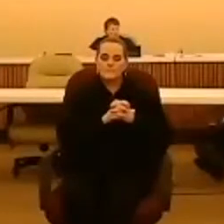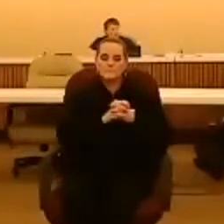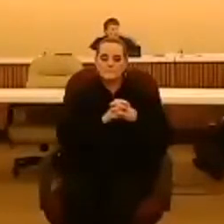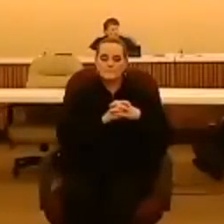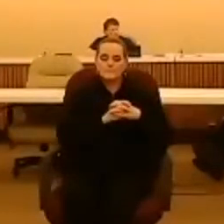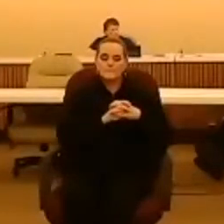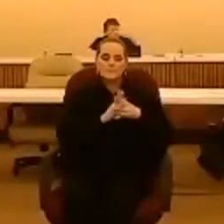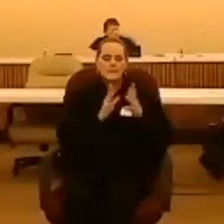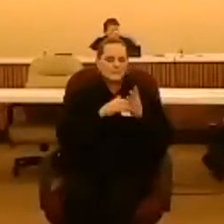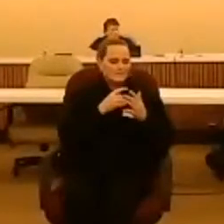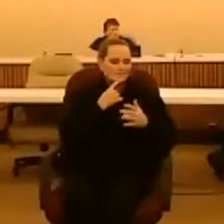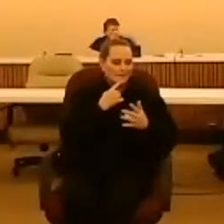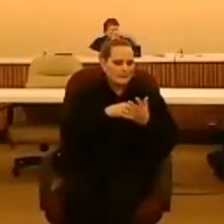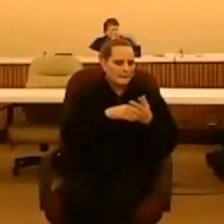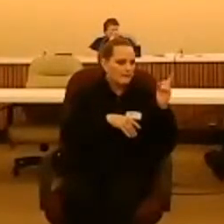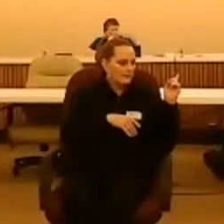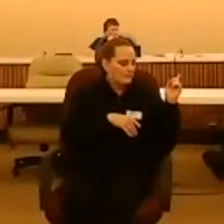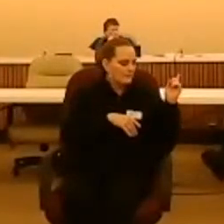say it again?